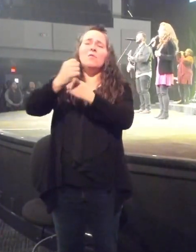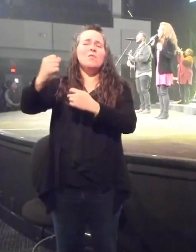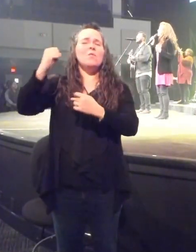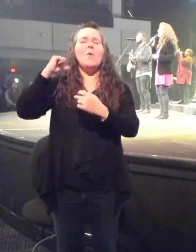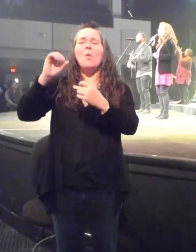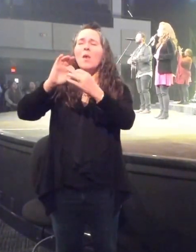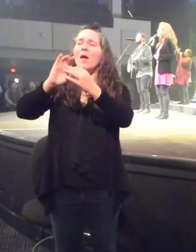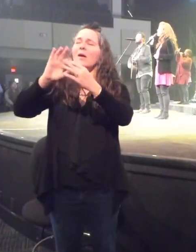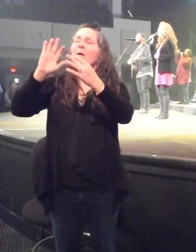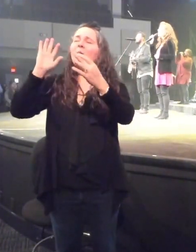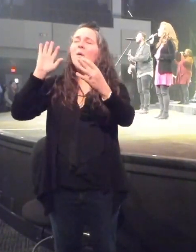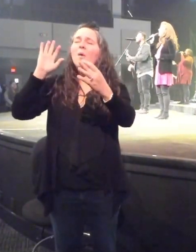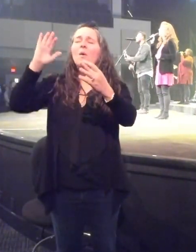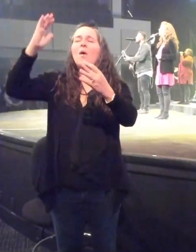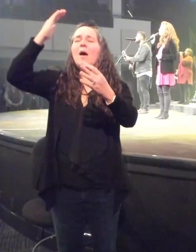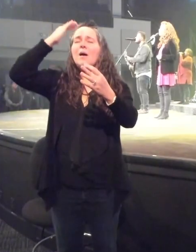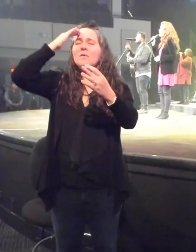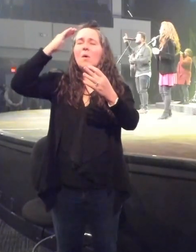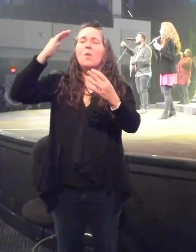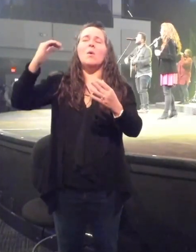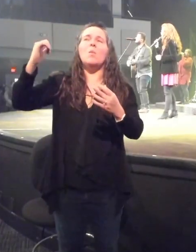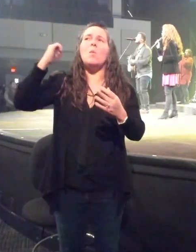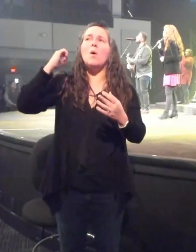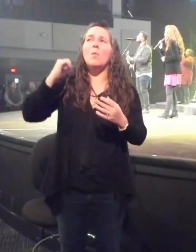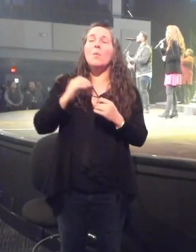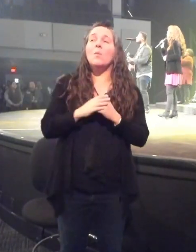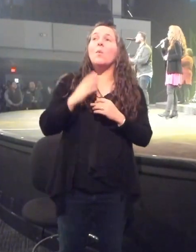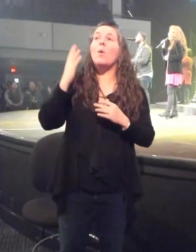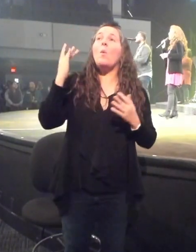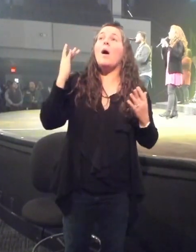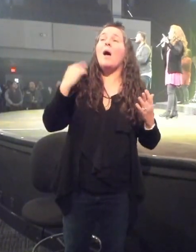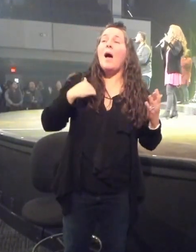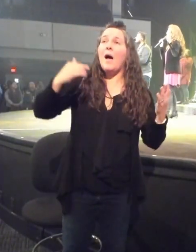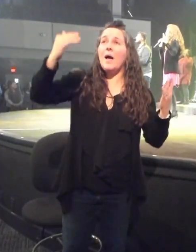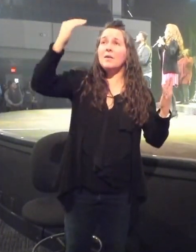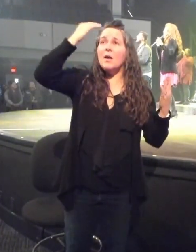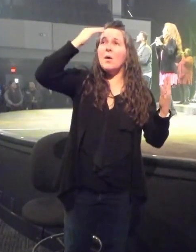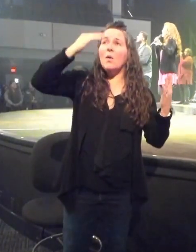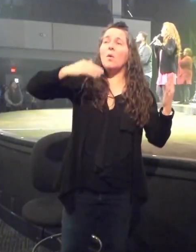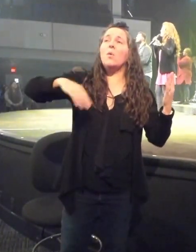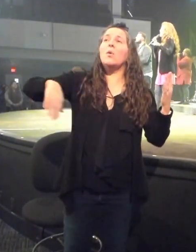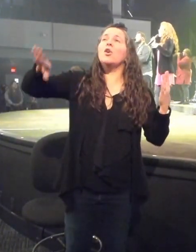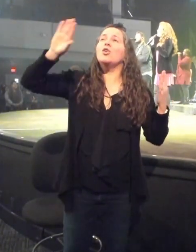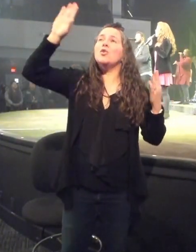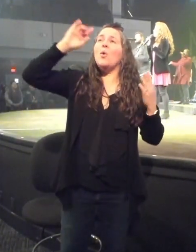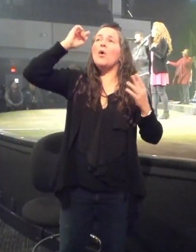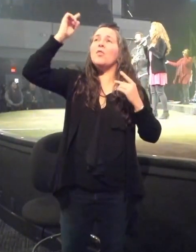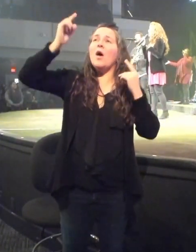I know your thoughts.